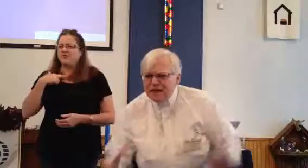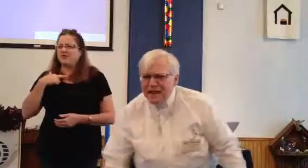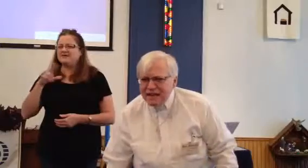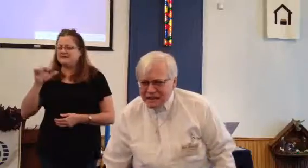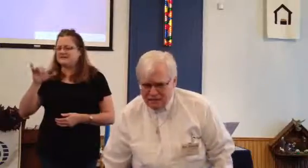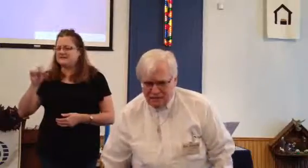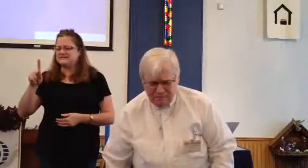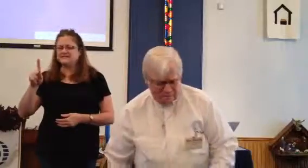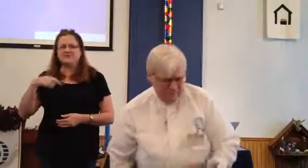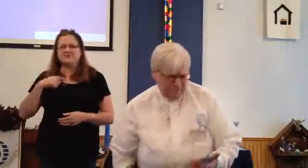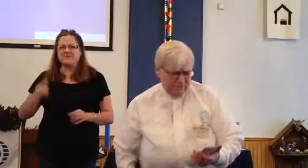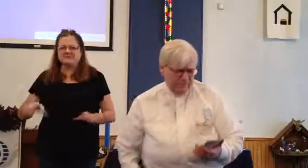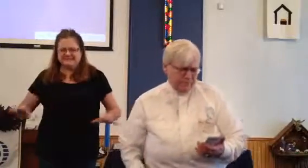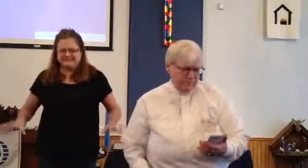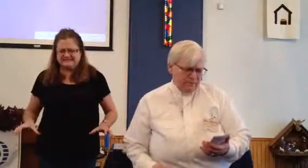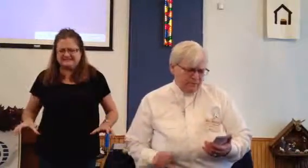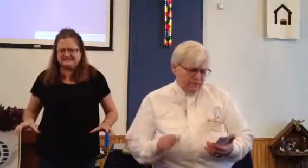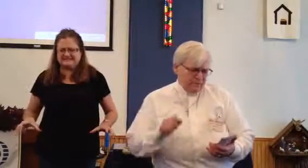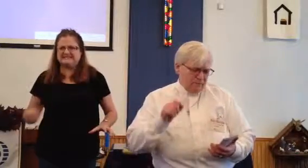must be taken.